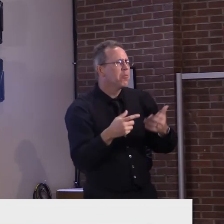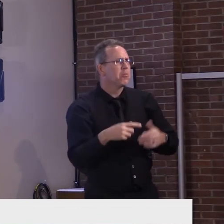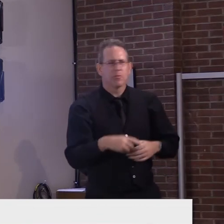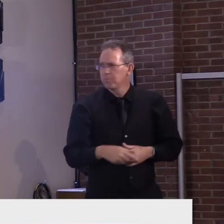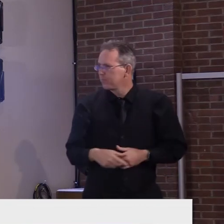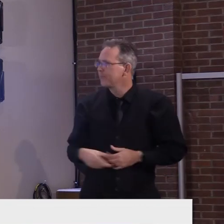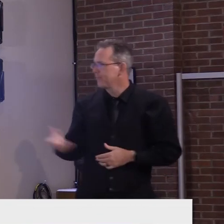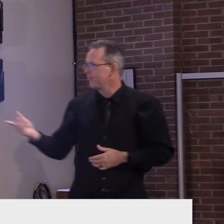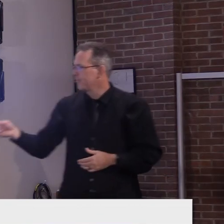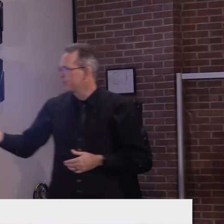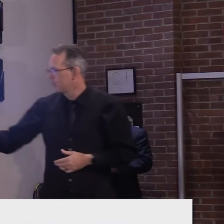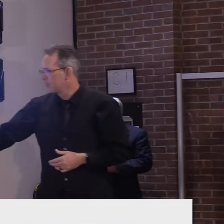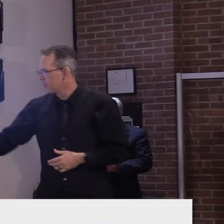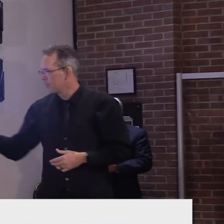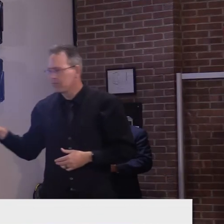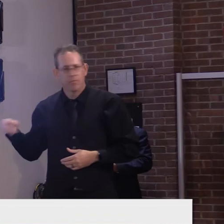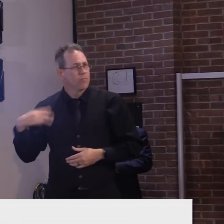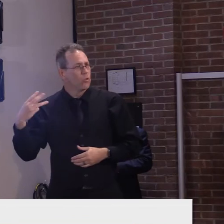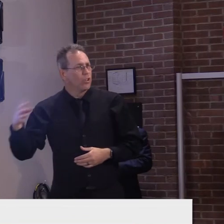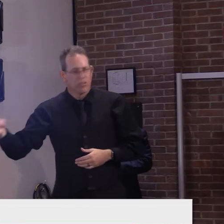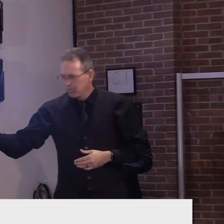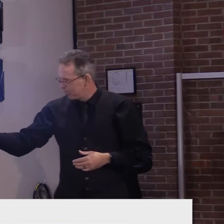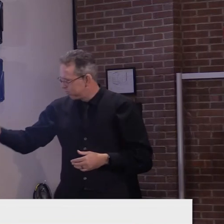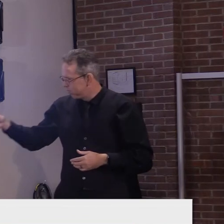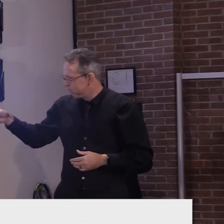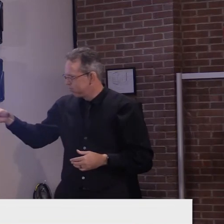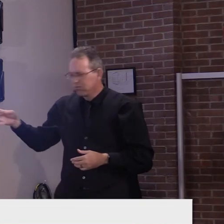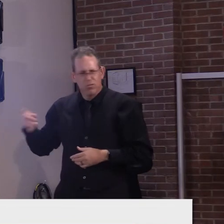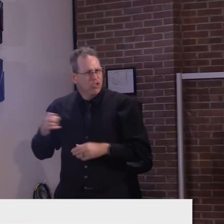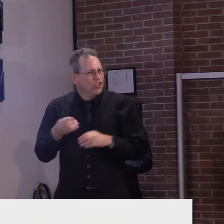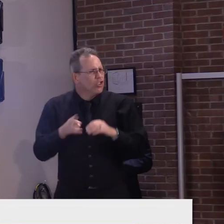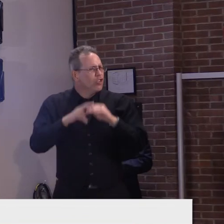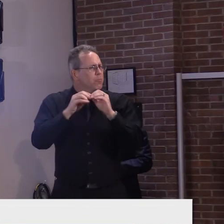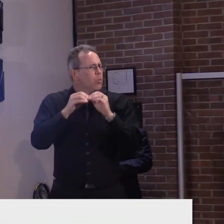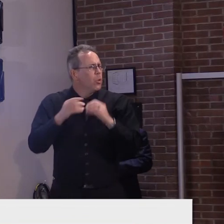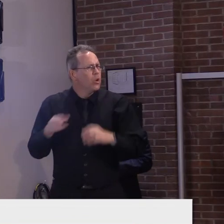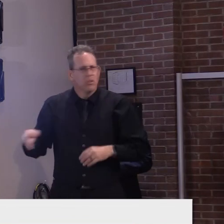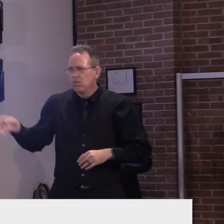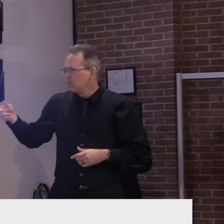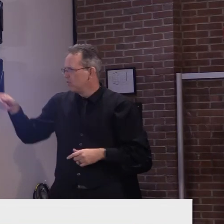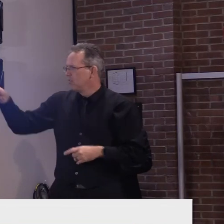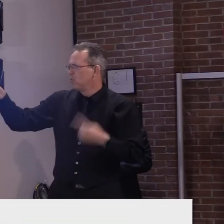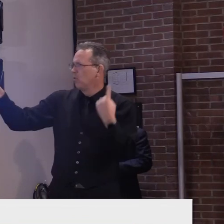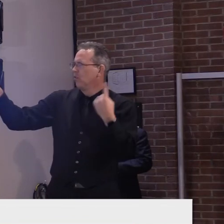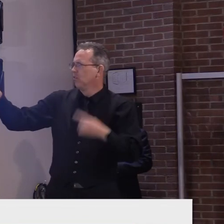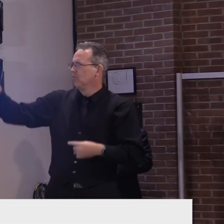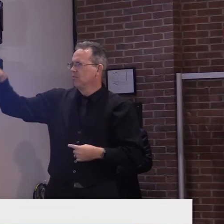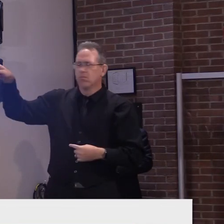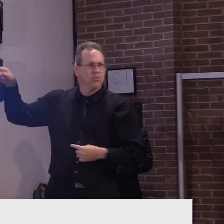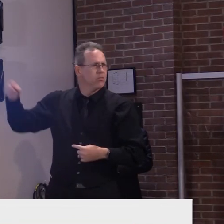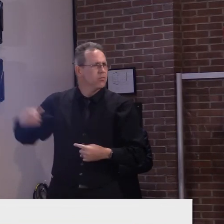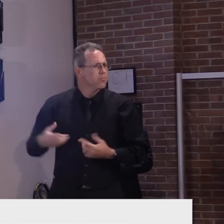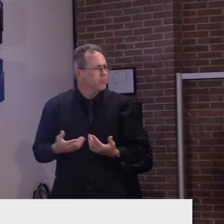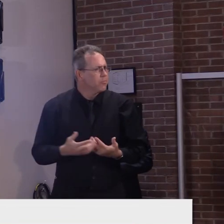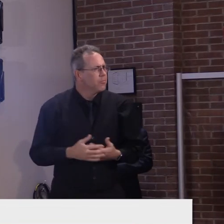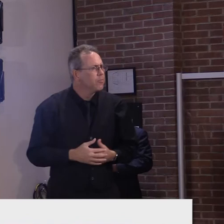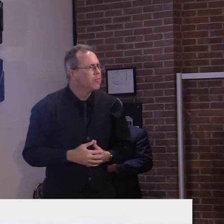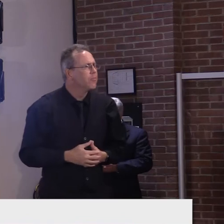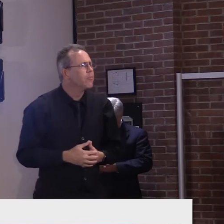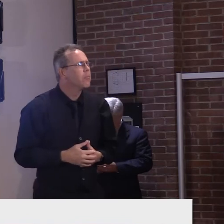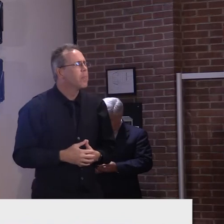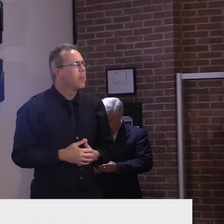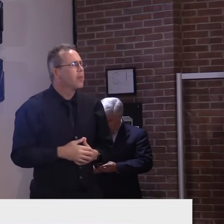to actually drill down a little to give you that full assessment. So right now, consider it a hypothesis.